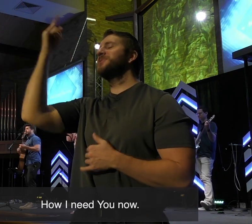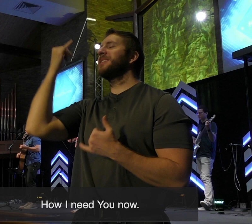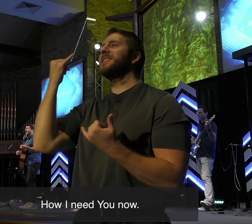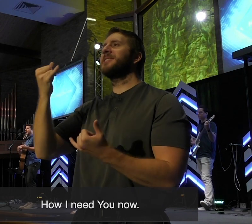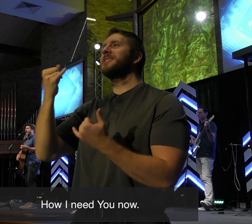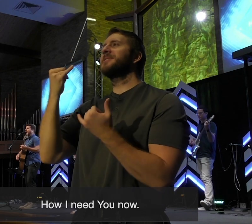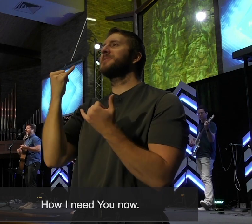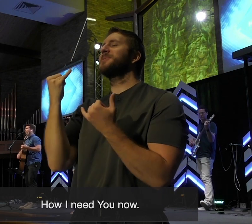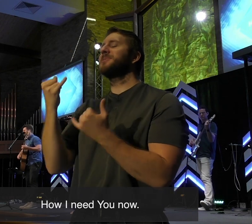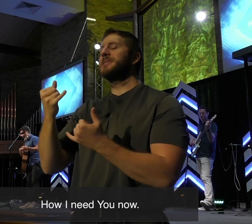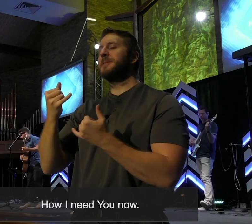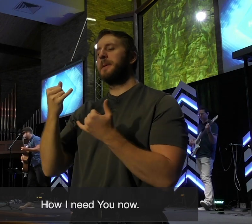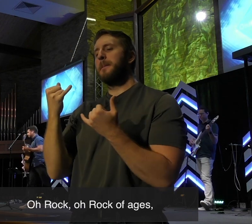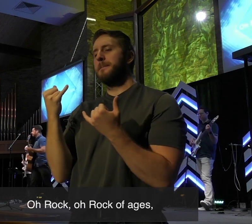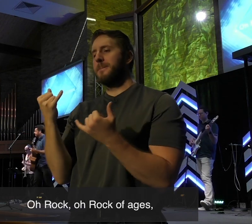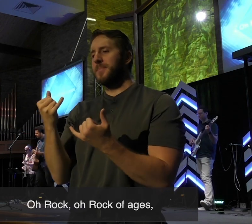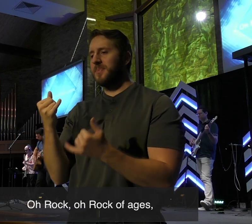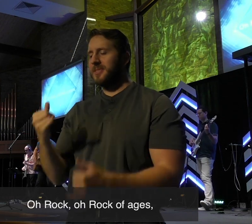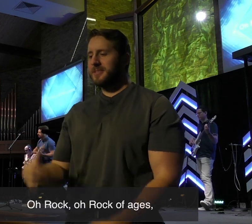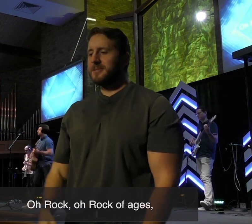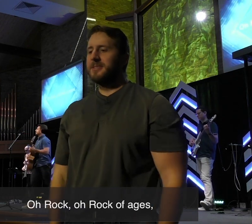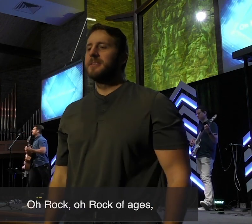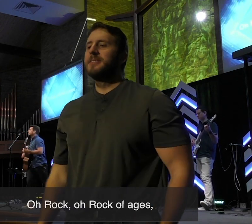you now.